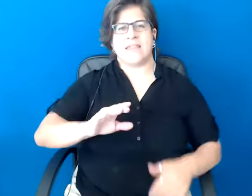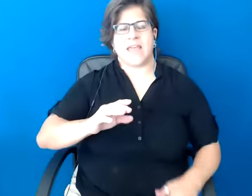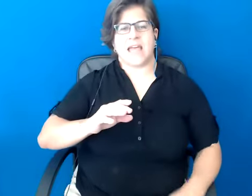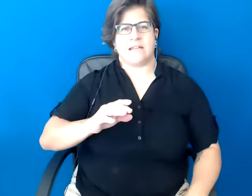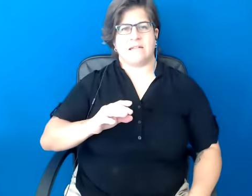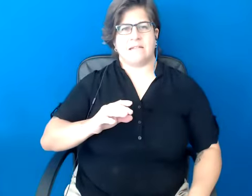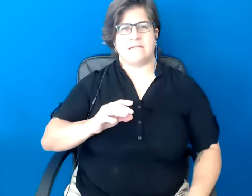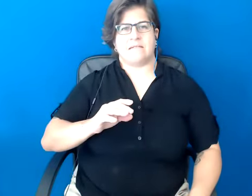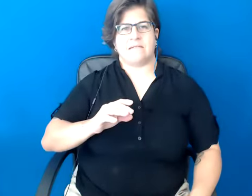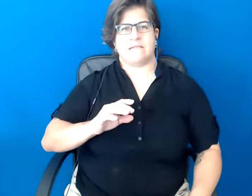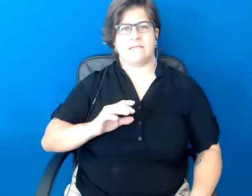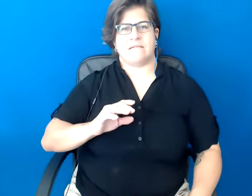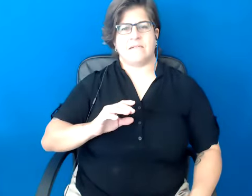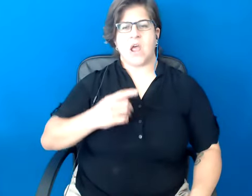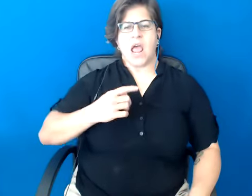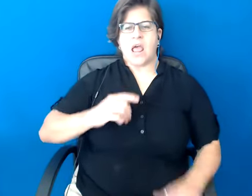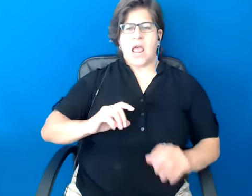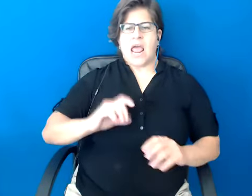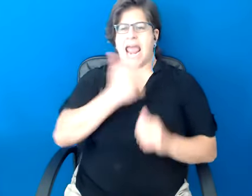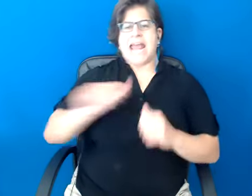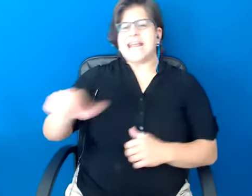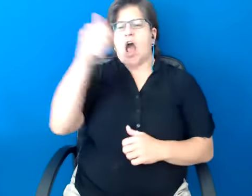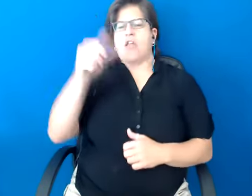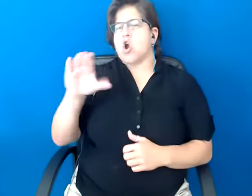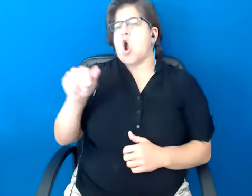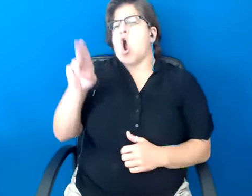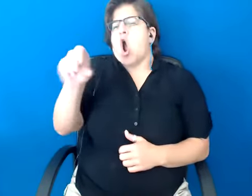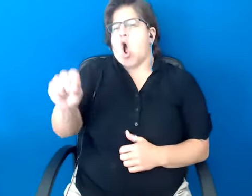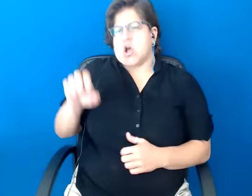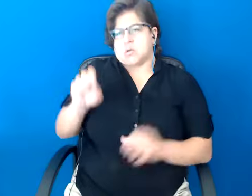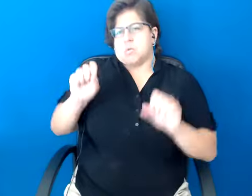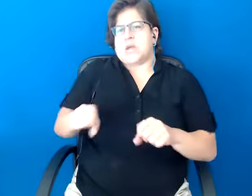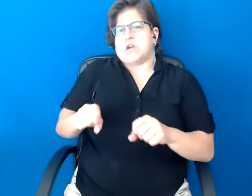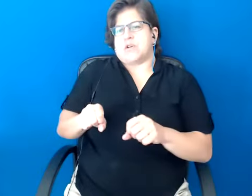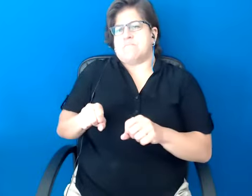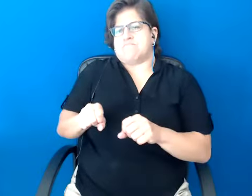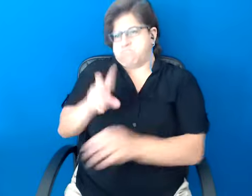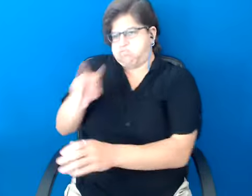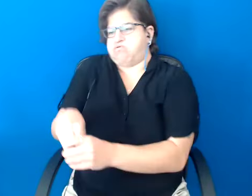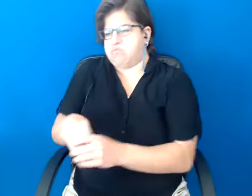to be something of far greater importance than the weight we could collectively throw back any other